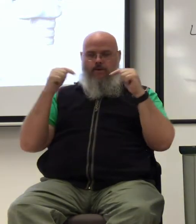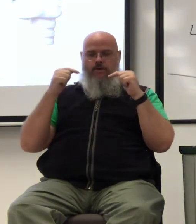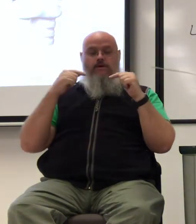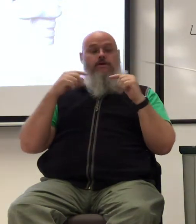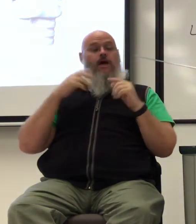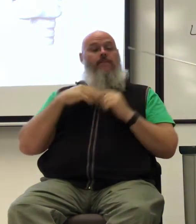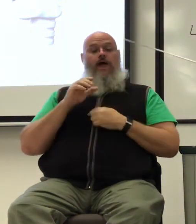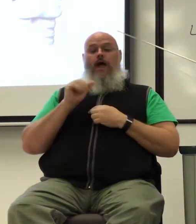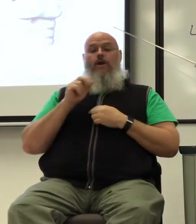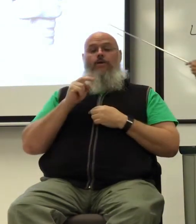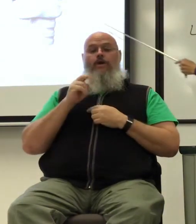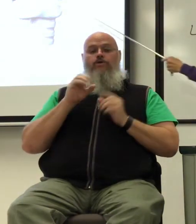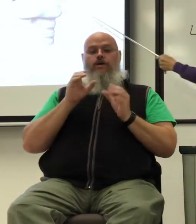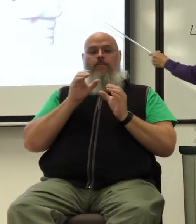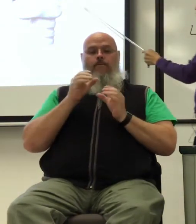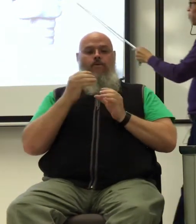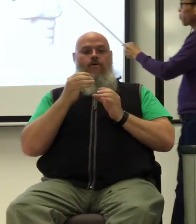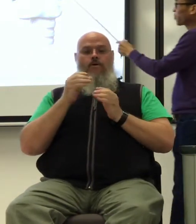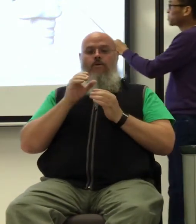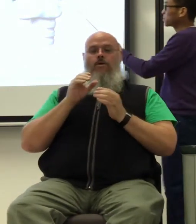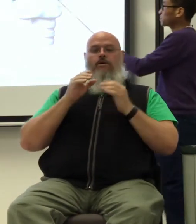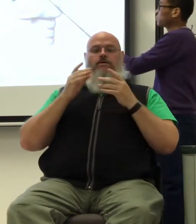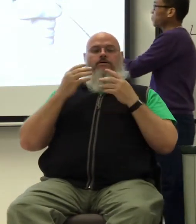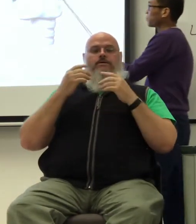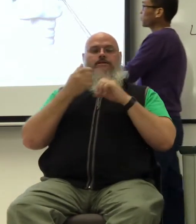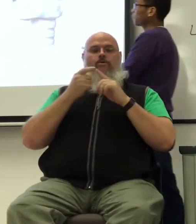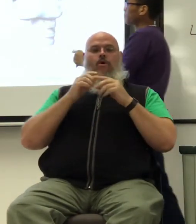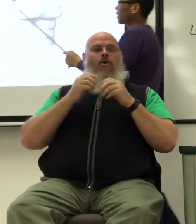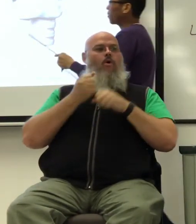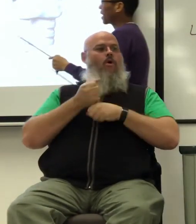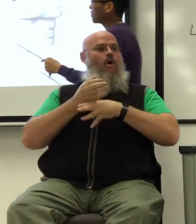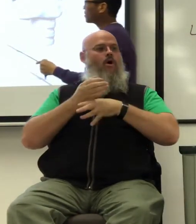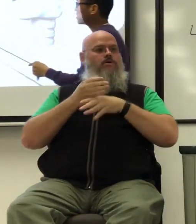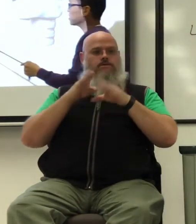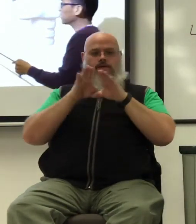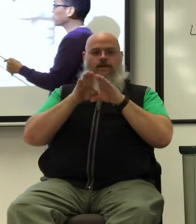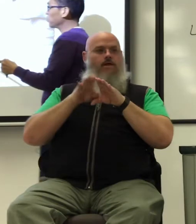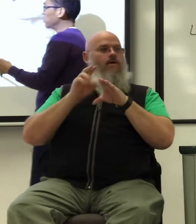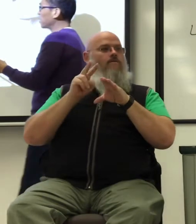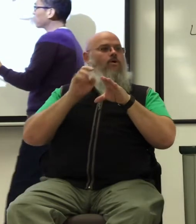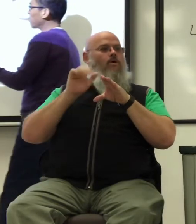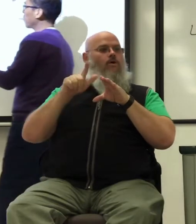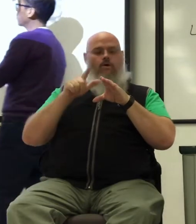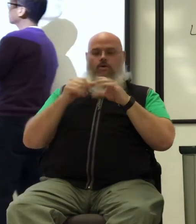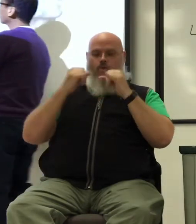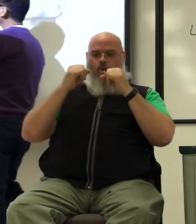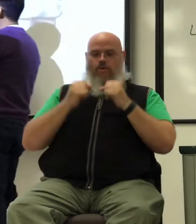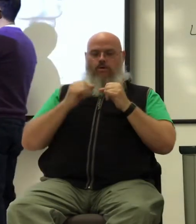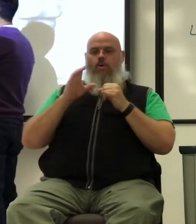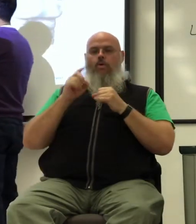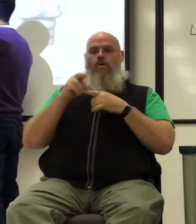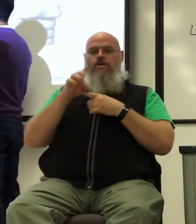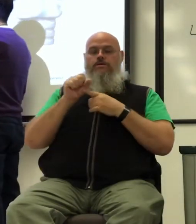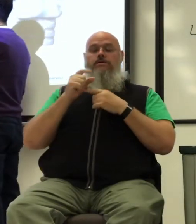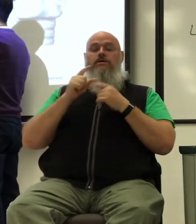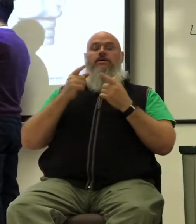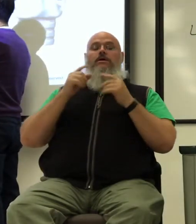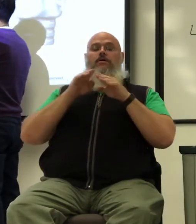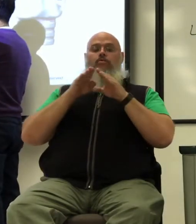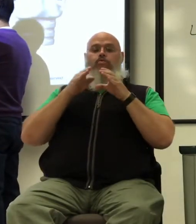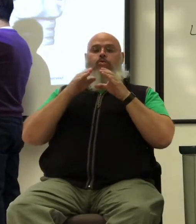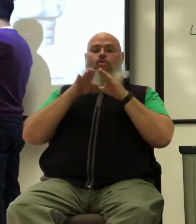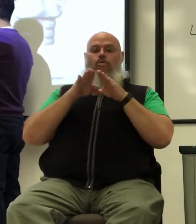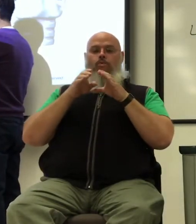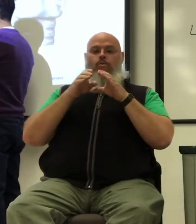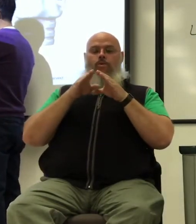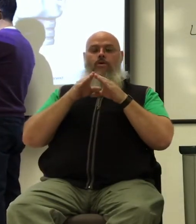back and forth to move the vocal cords. And what happens is, when you take a breath in, the vocal cords